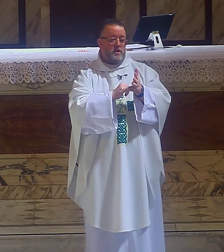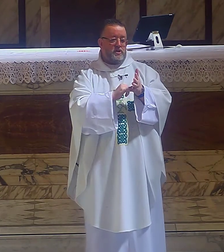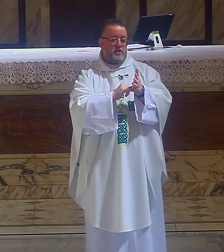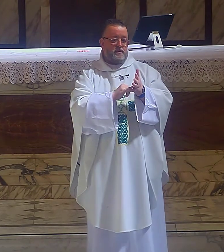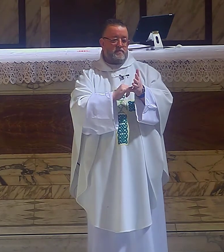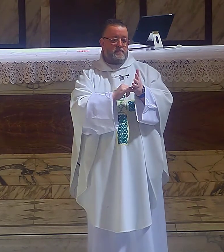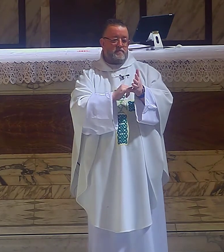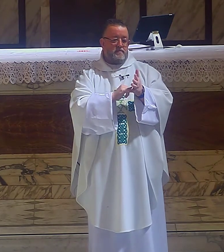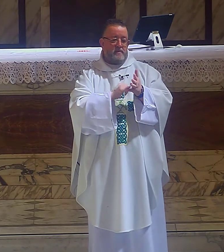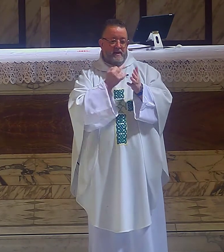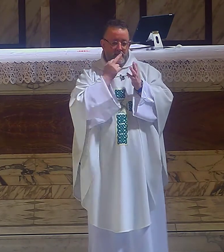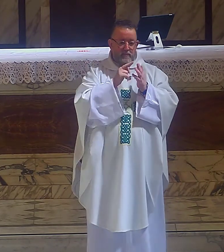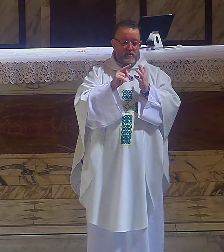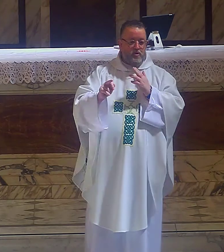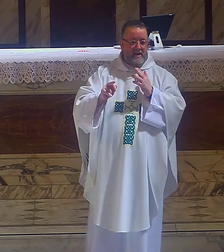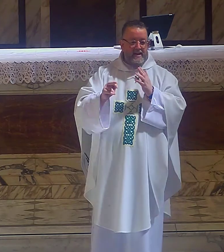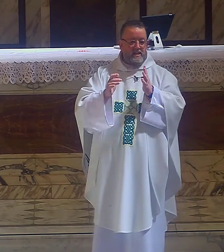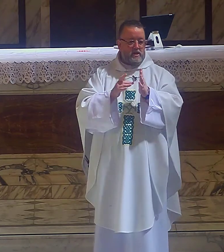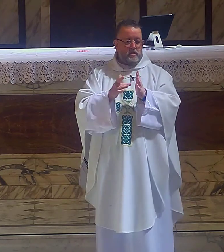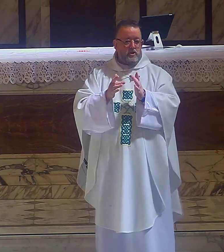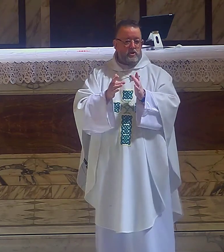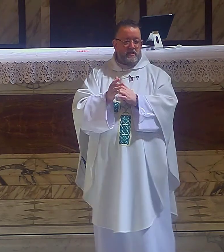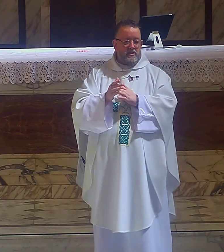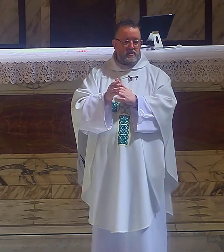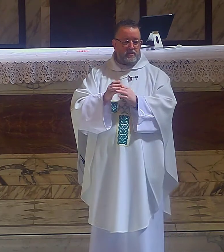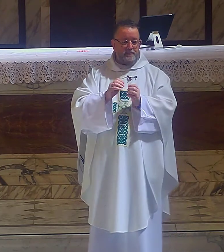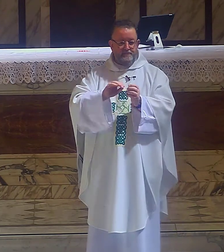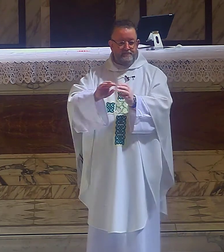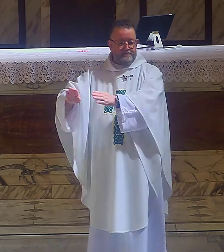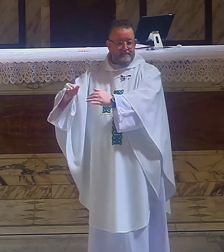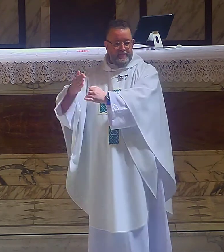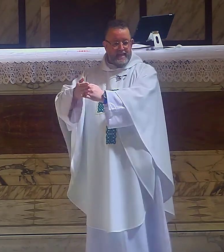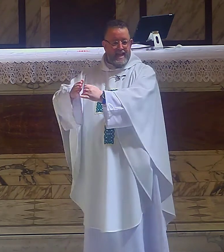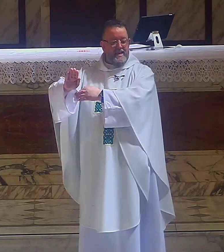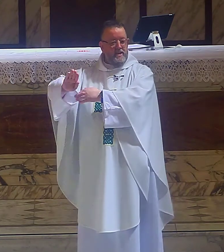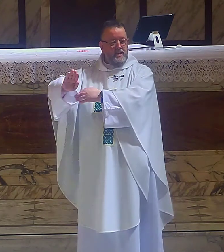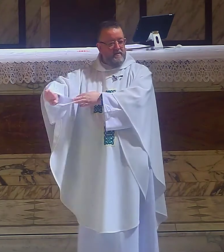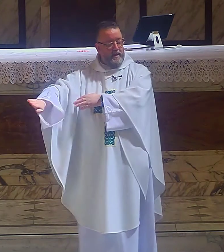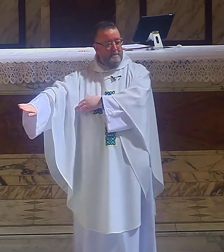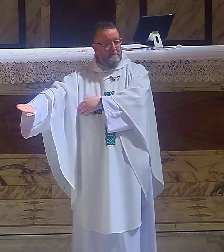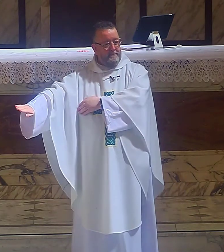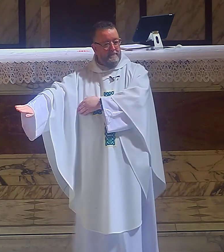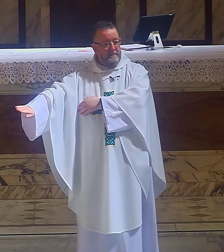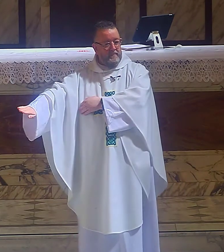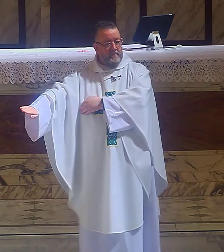Judas, he betrayed Jesus. The end of him.